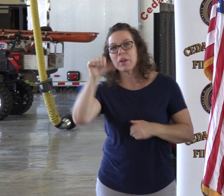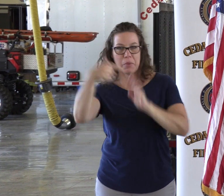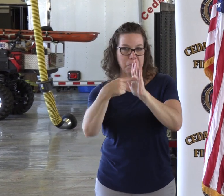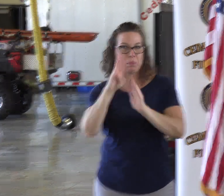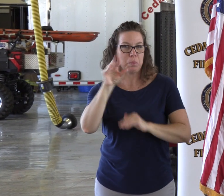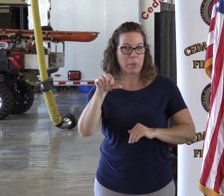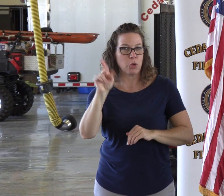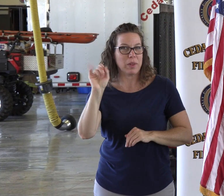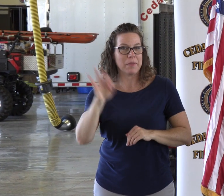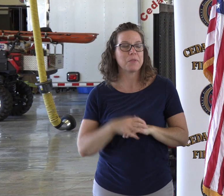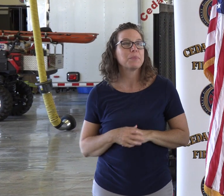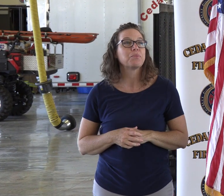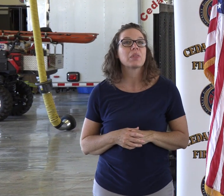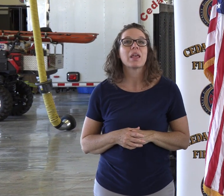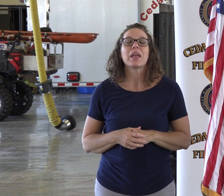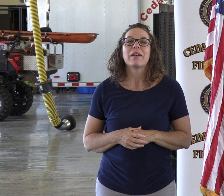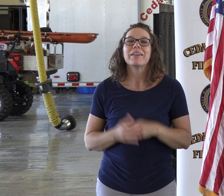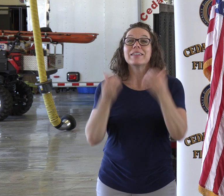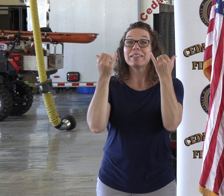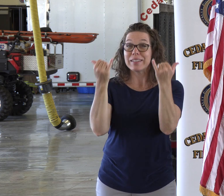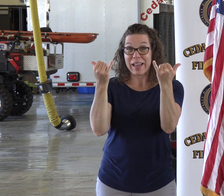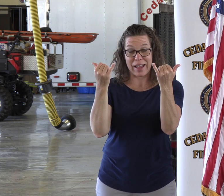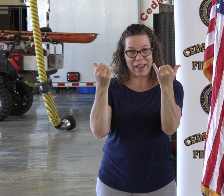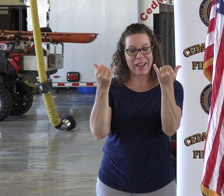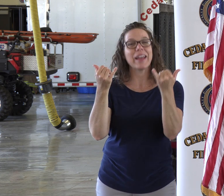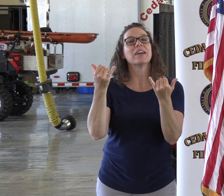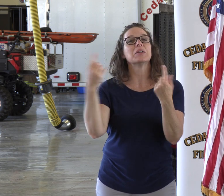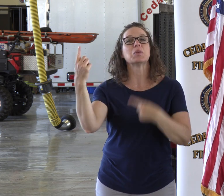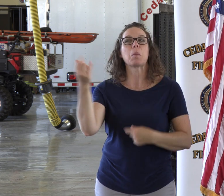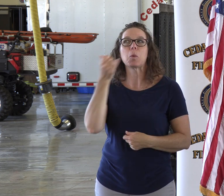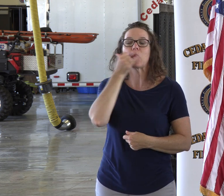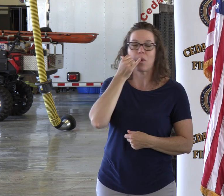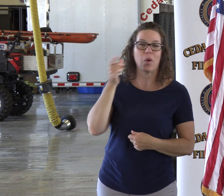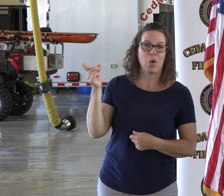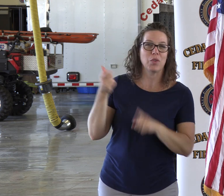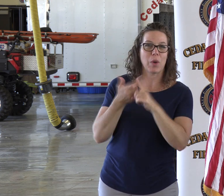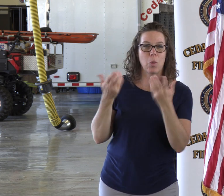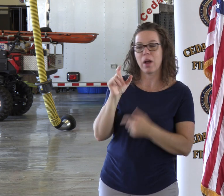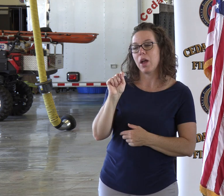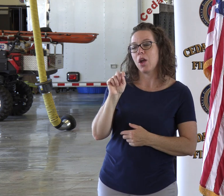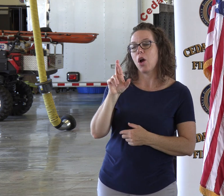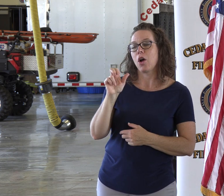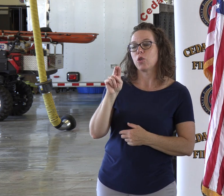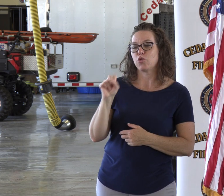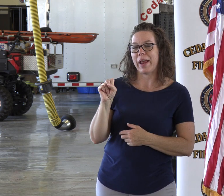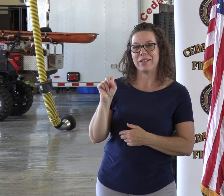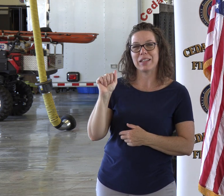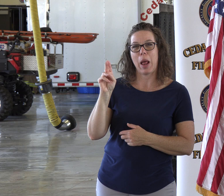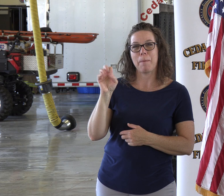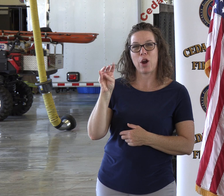example. But today, I received a phone call from Transamerica,